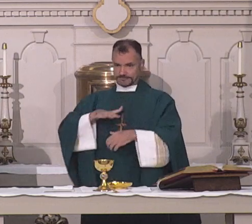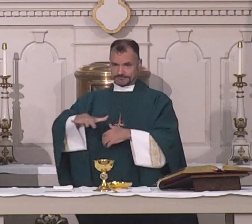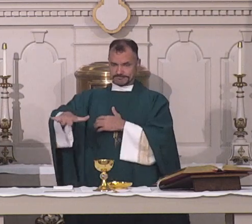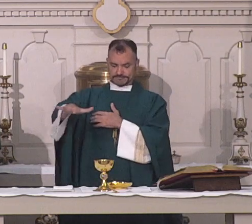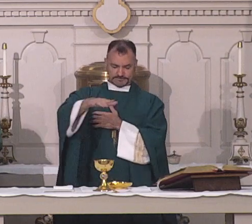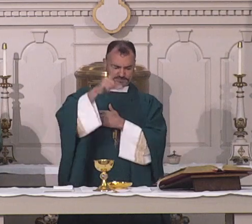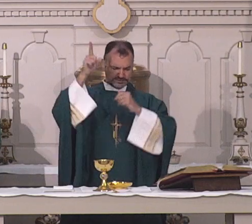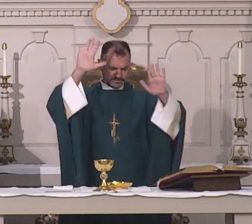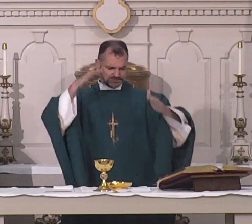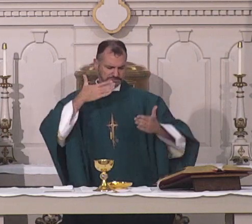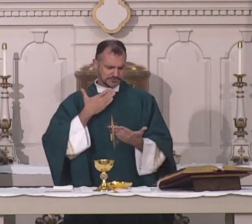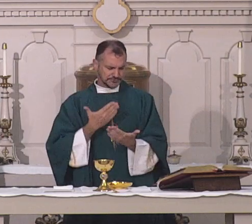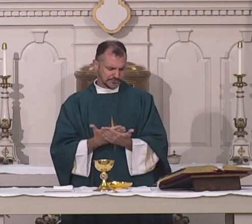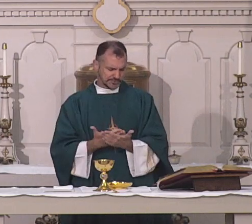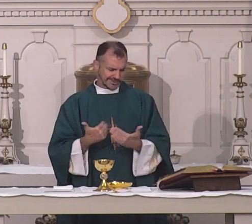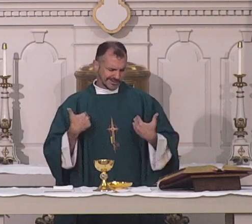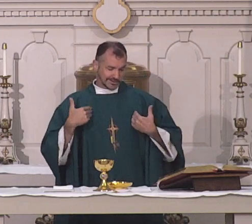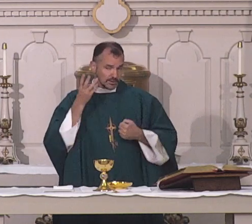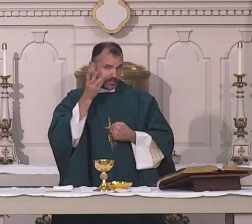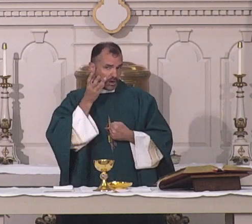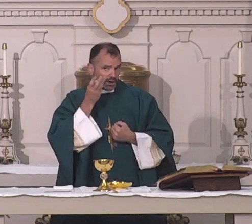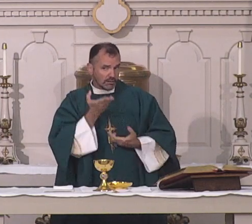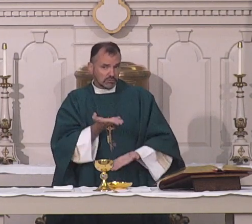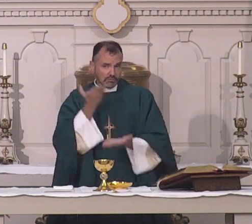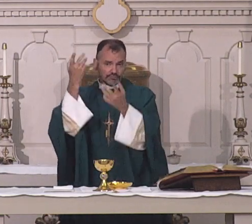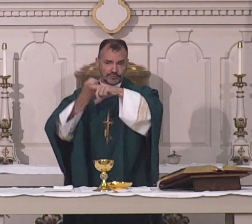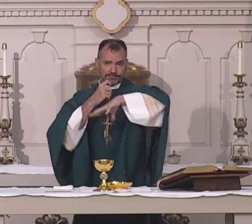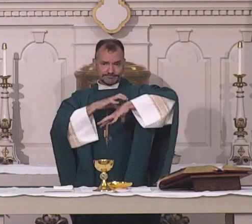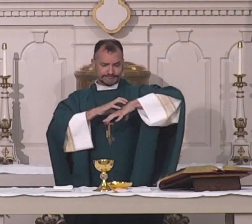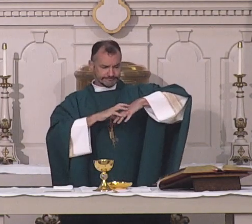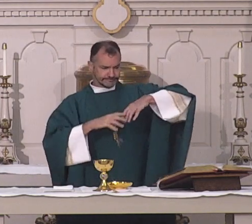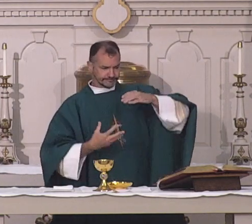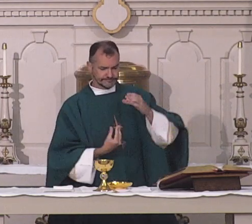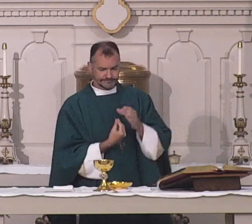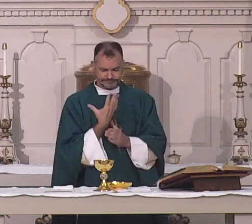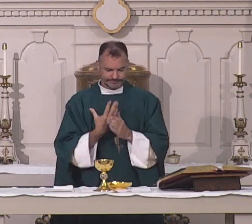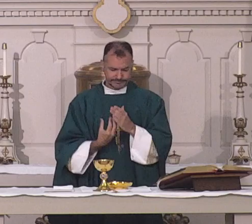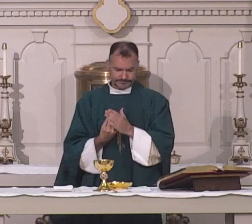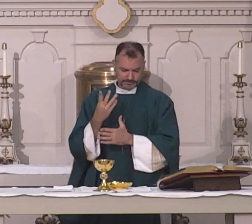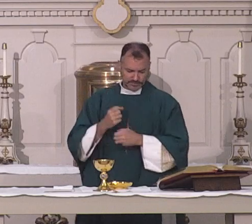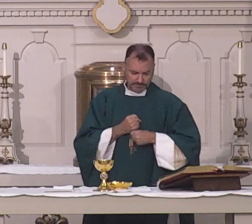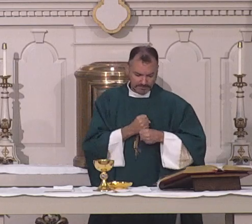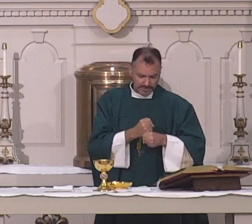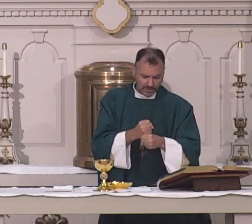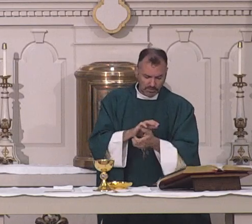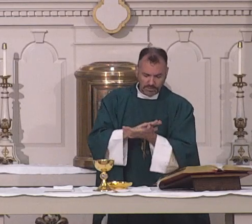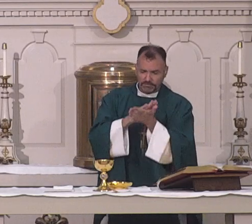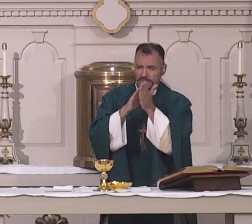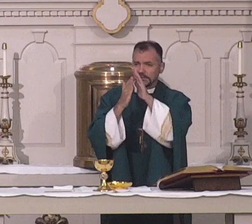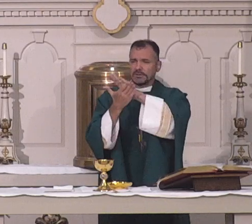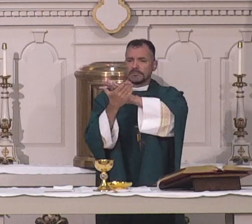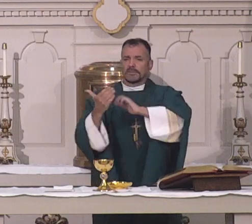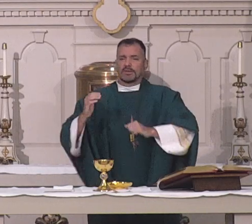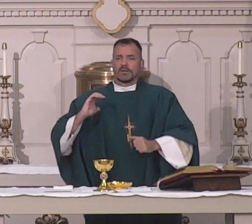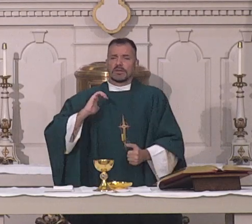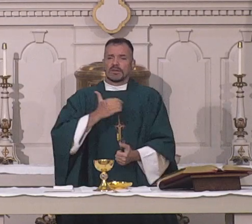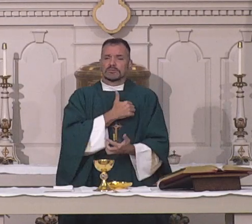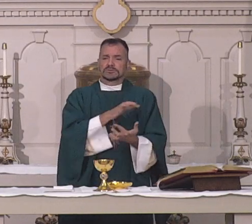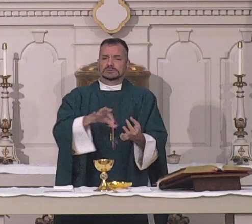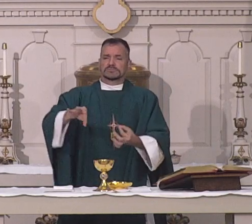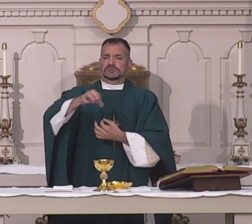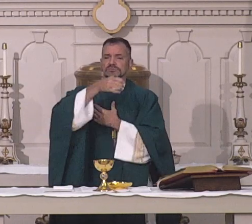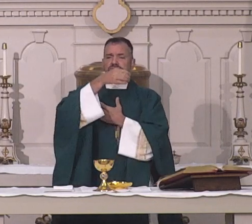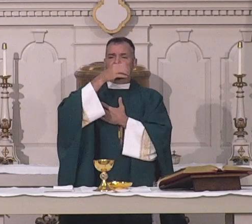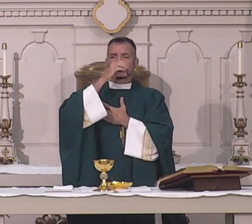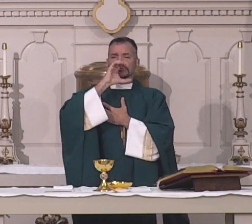Blessed are you, Lord God of all creation, for through your goodness we have received the wine we offer you, fruit of the vine and work of